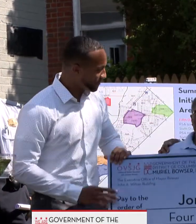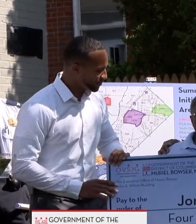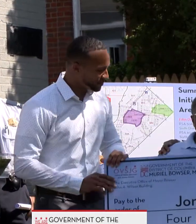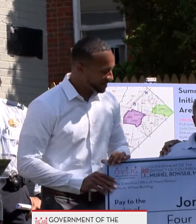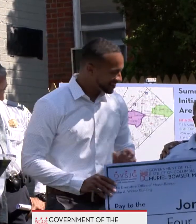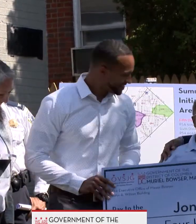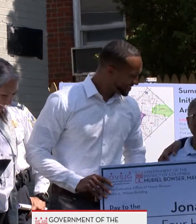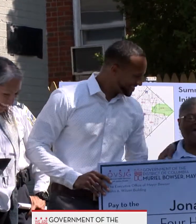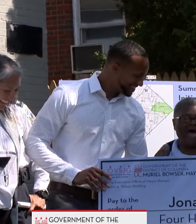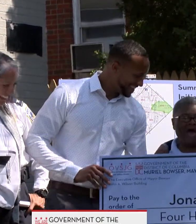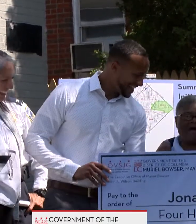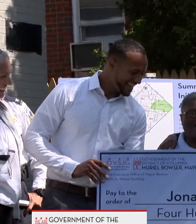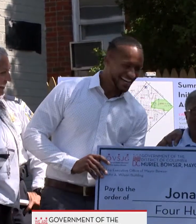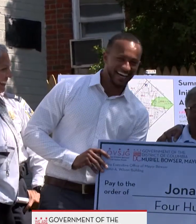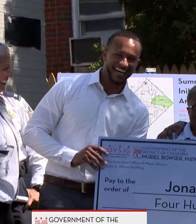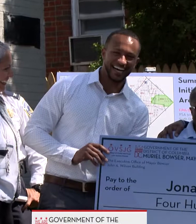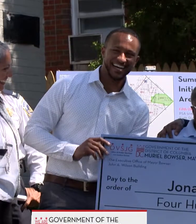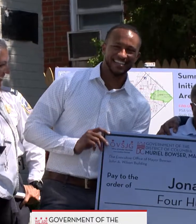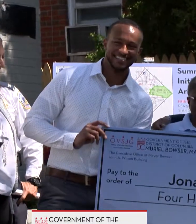Malloy.